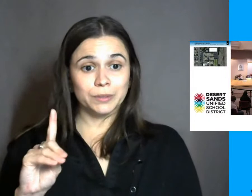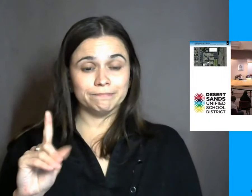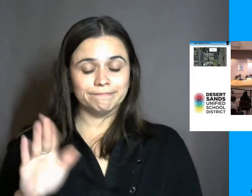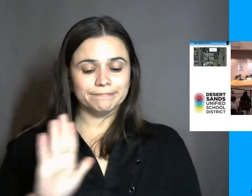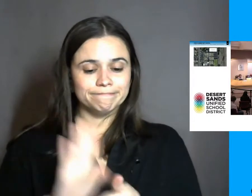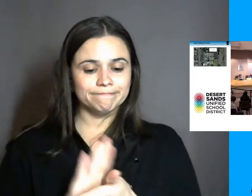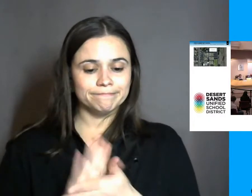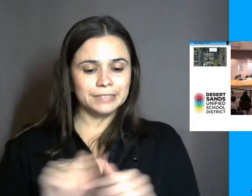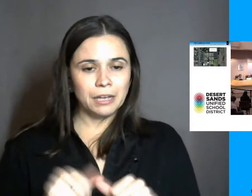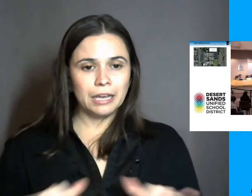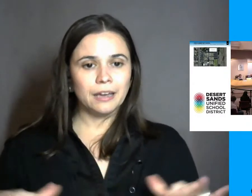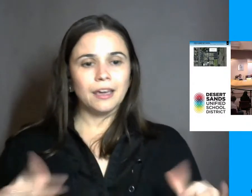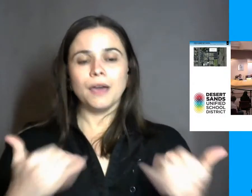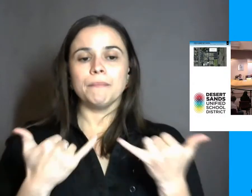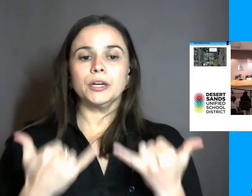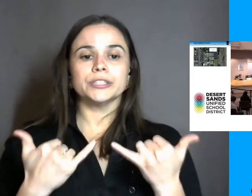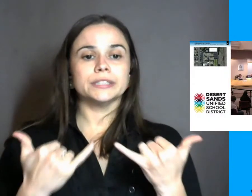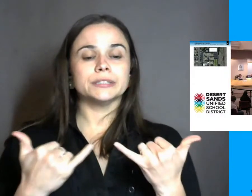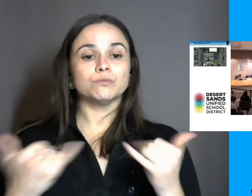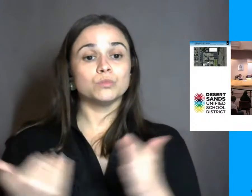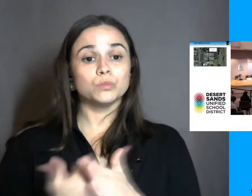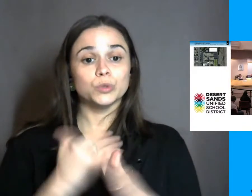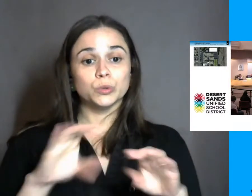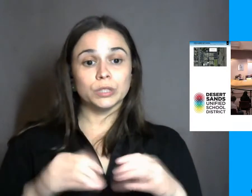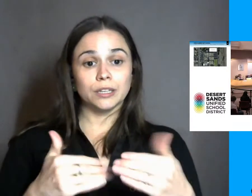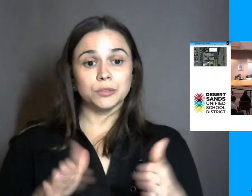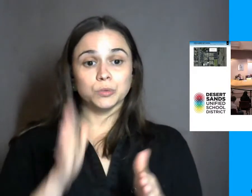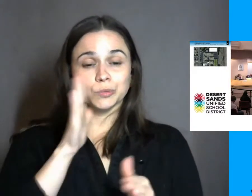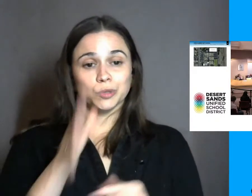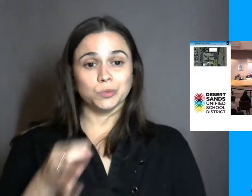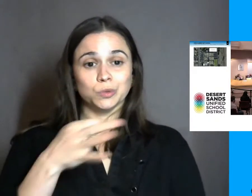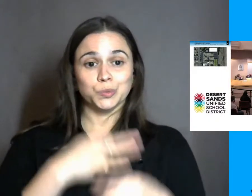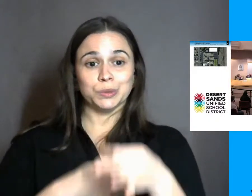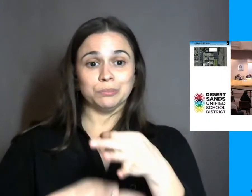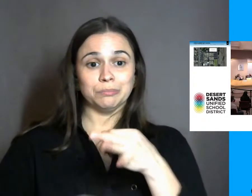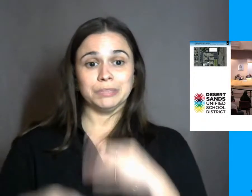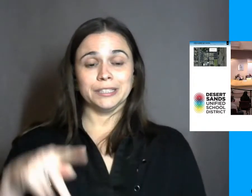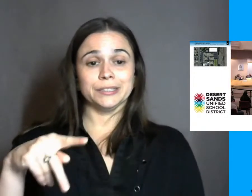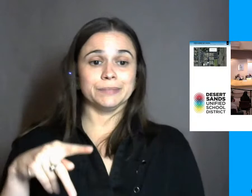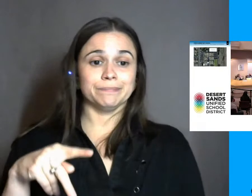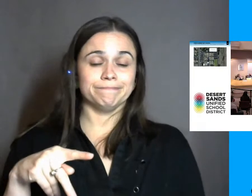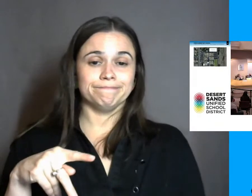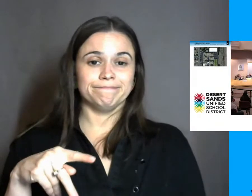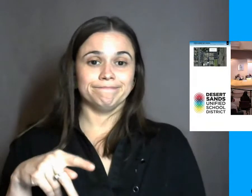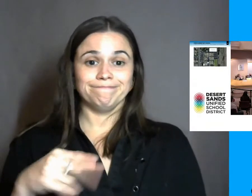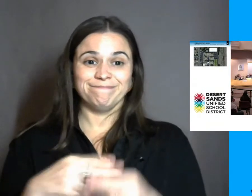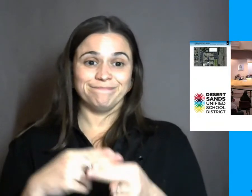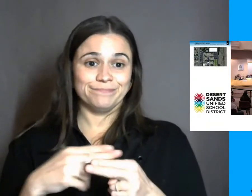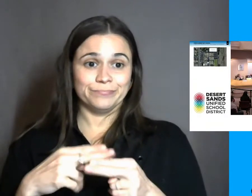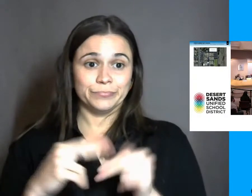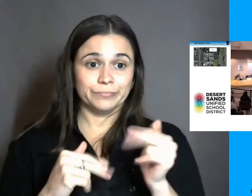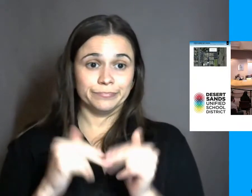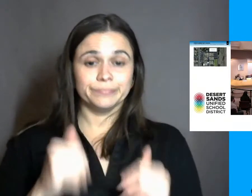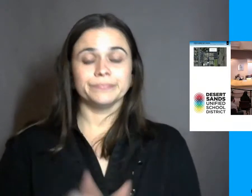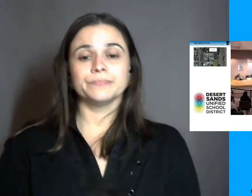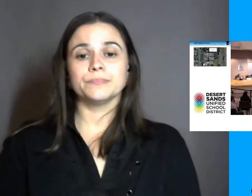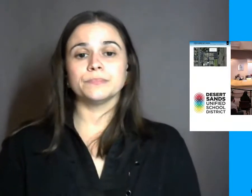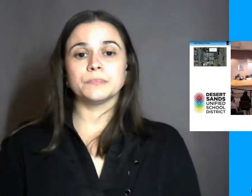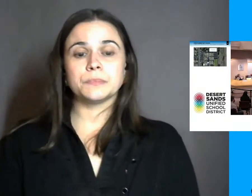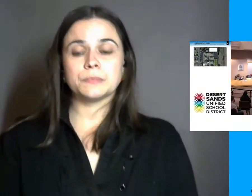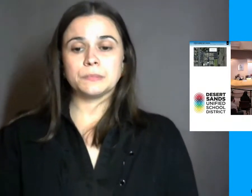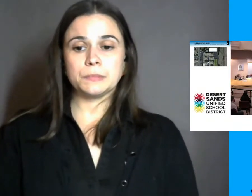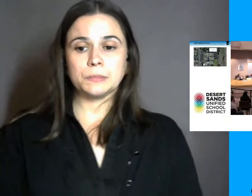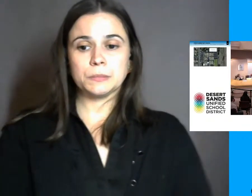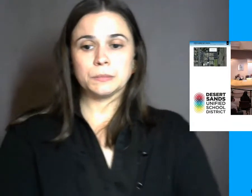We added new classroom buildings to replace the portables, which are in the yellow there on the asphalt area. And then we added a new additional